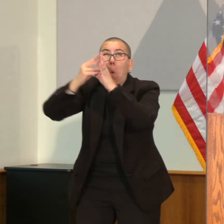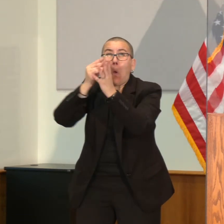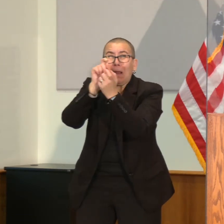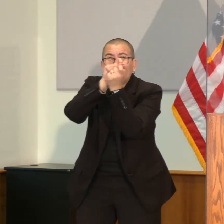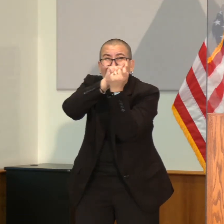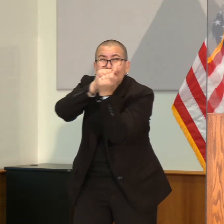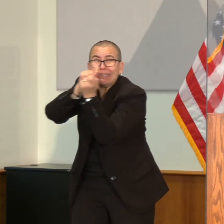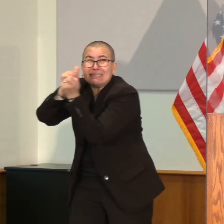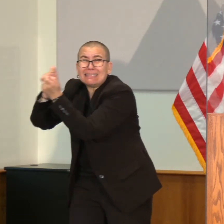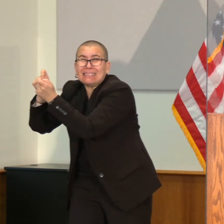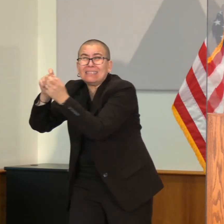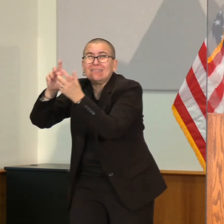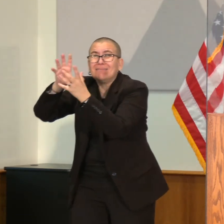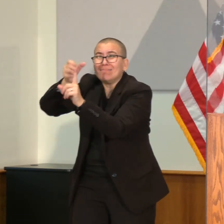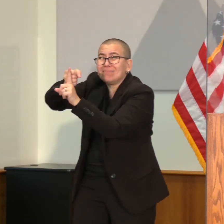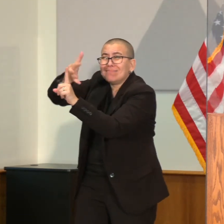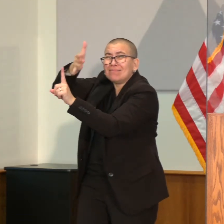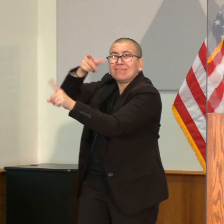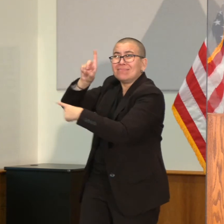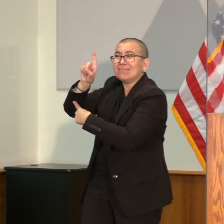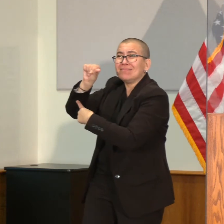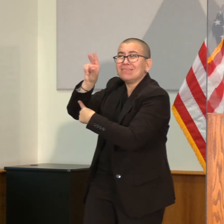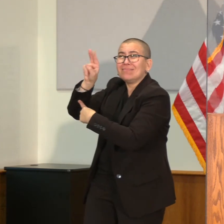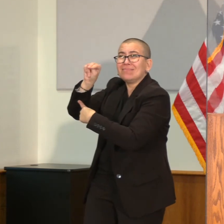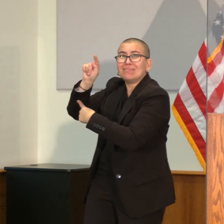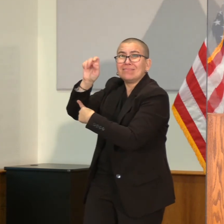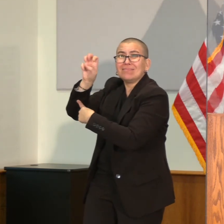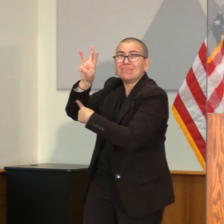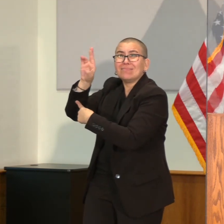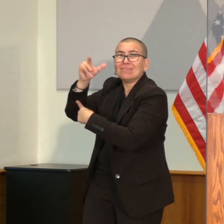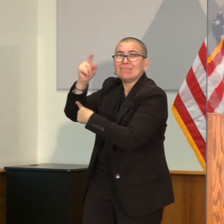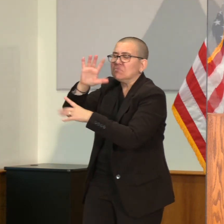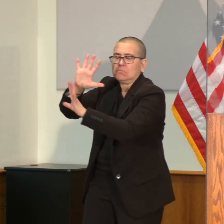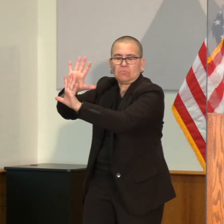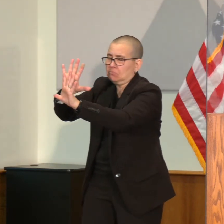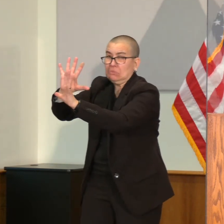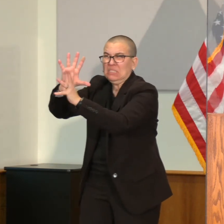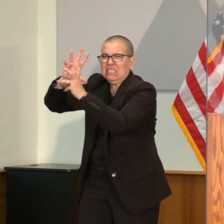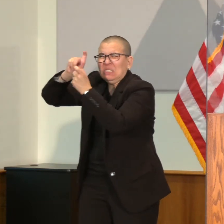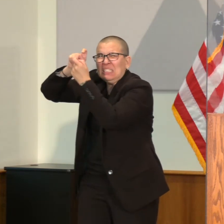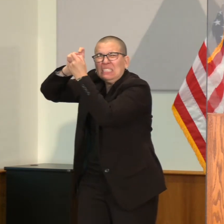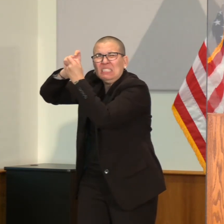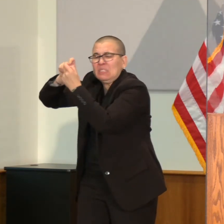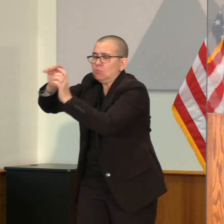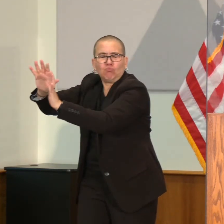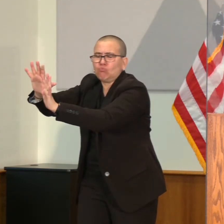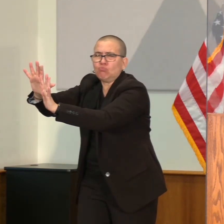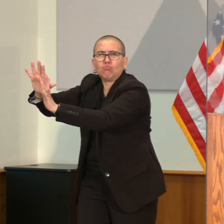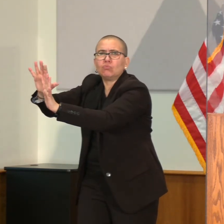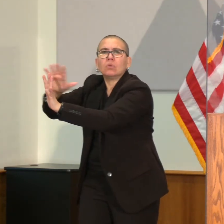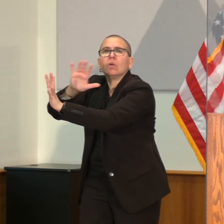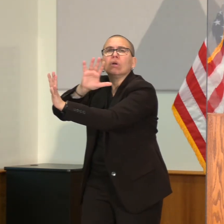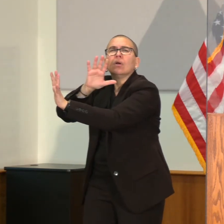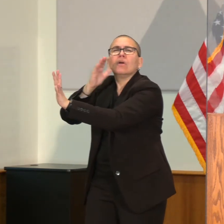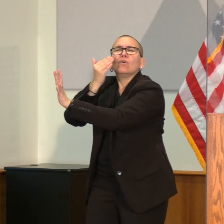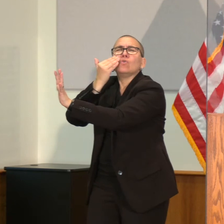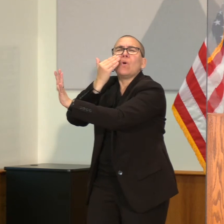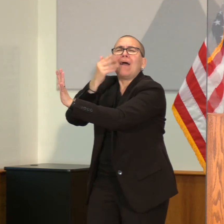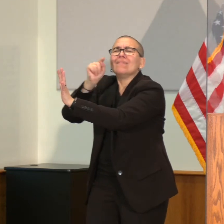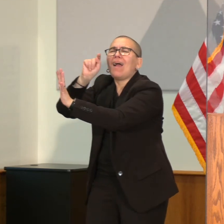Duante's situation. I know that there were issues about not knowing about a certain